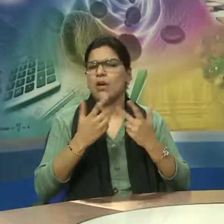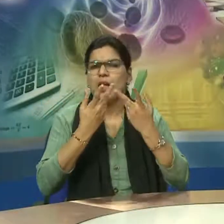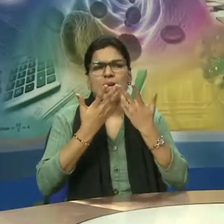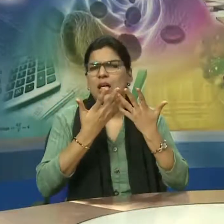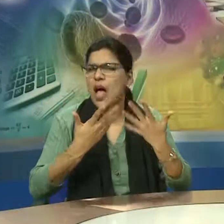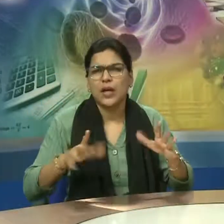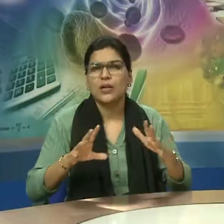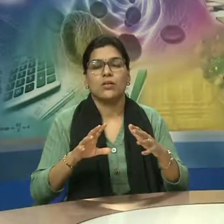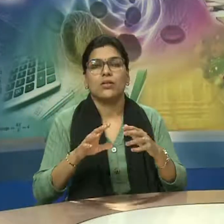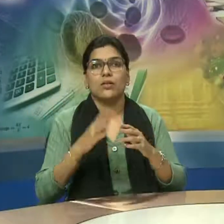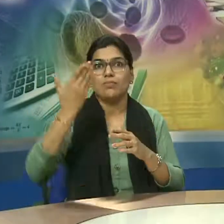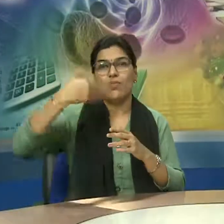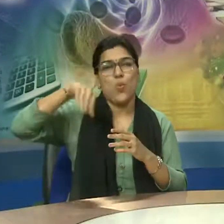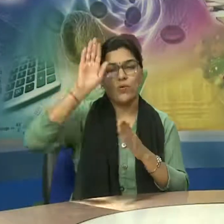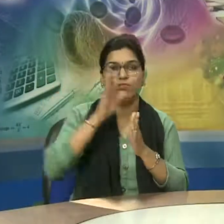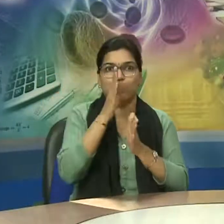for example, TV,